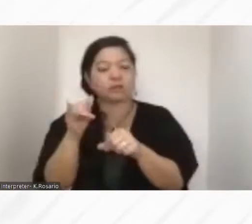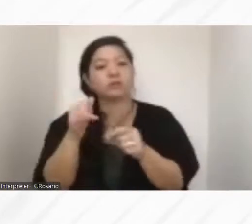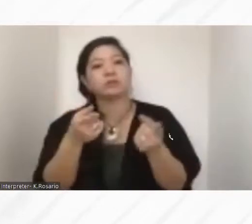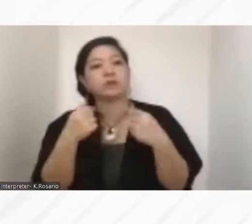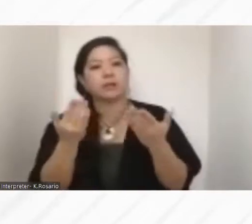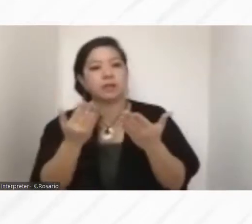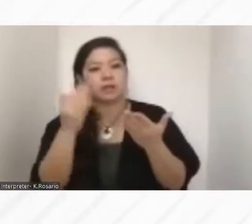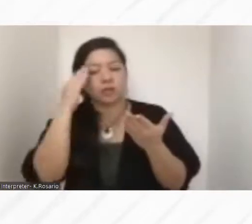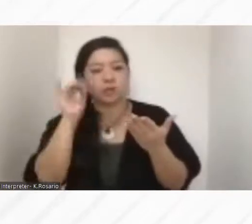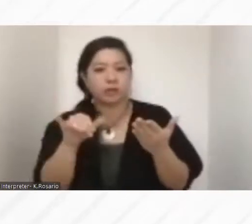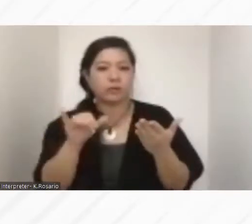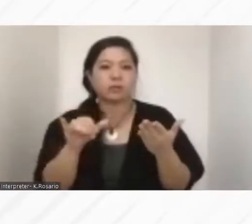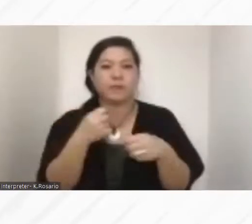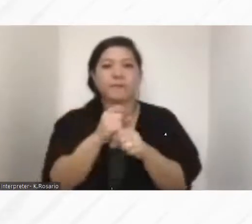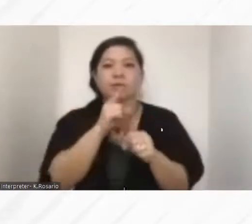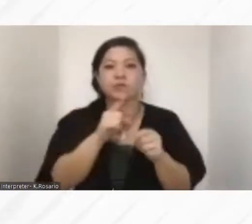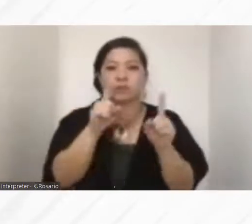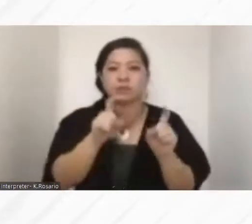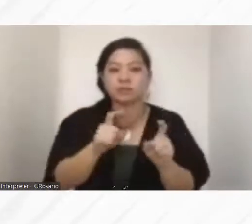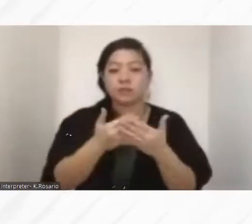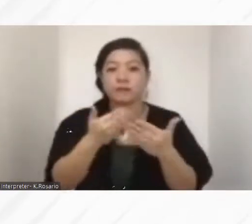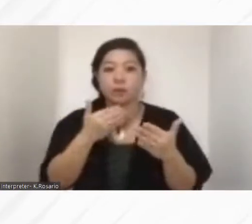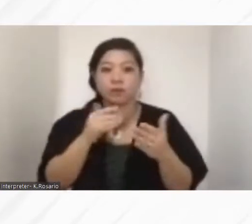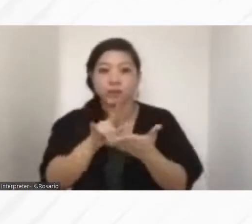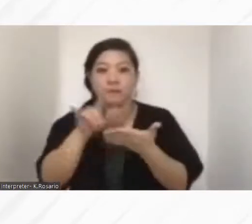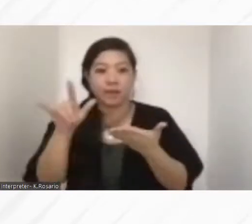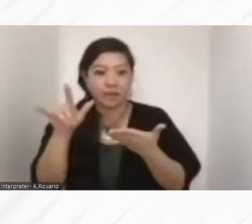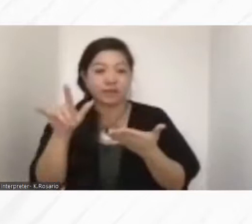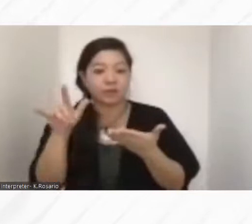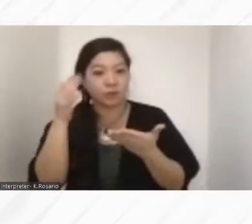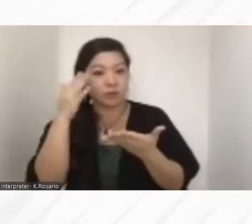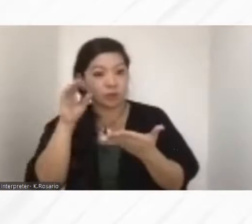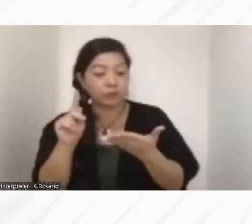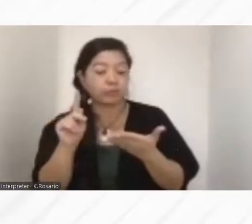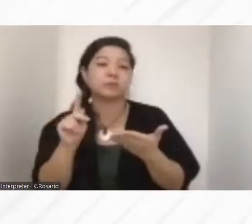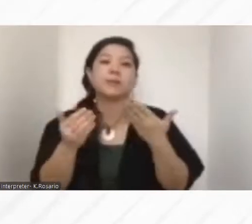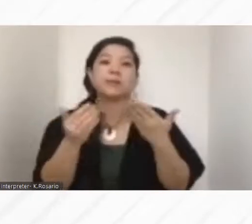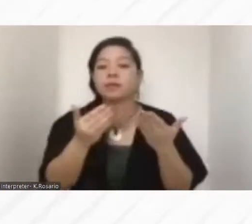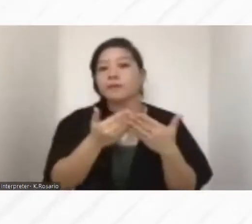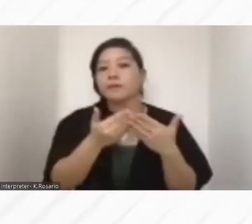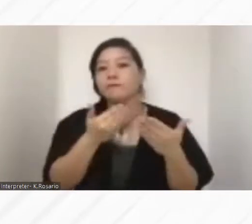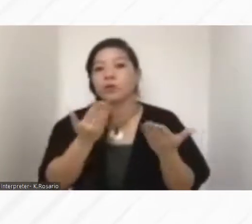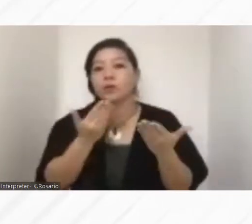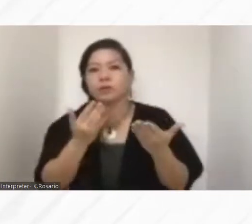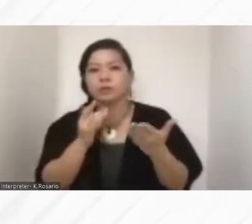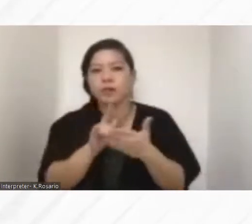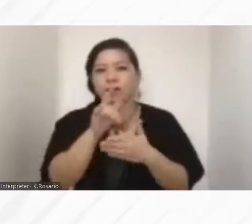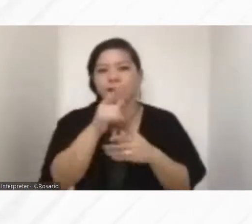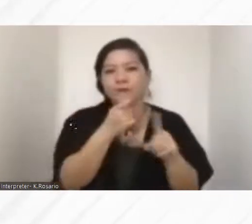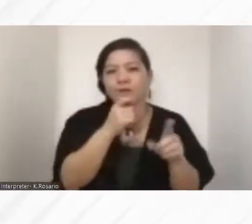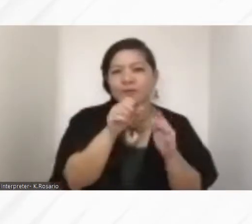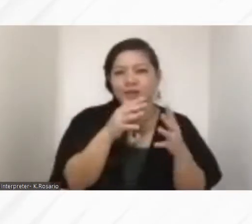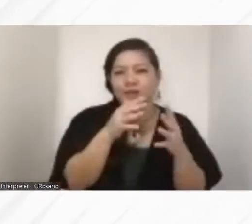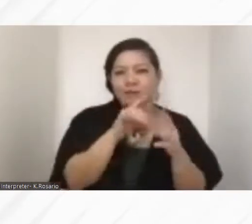can either make sure they get tested before they get on the plane, ideally, or on this side before you release them from the airport